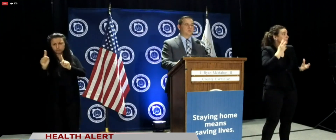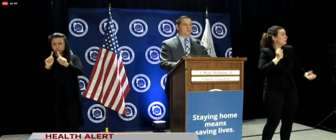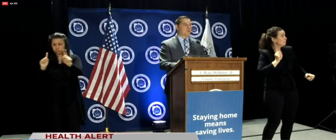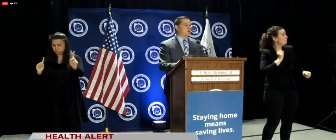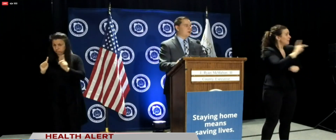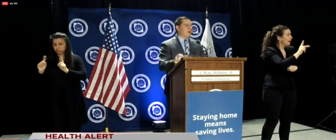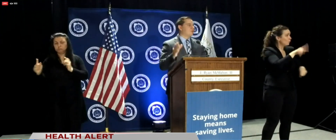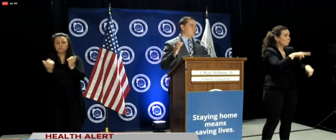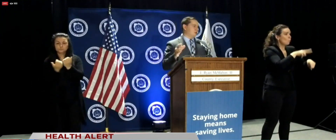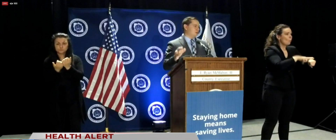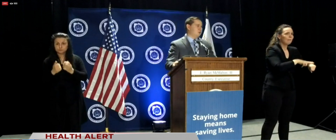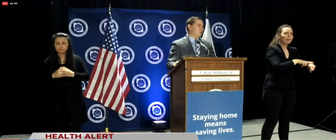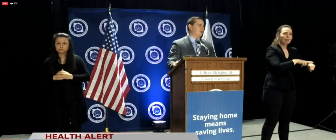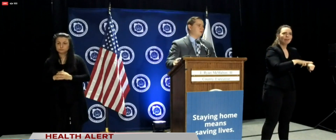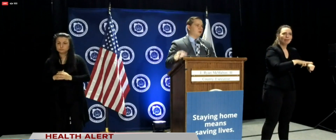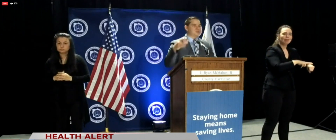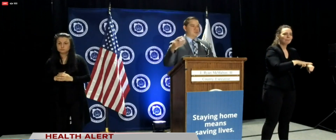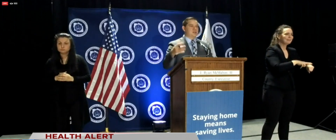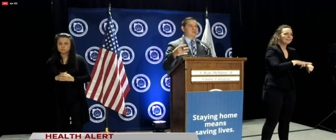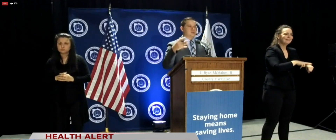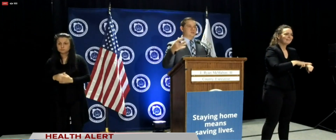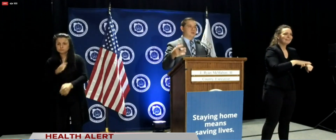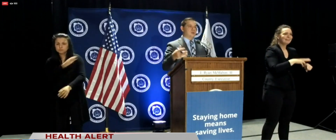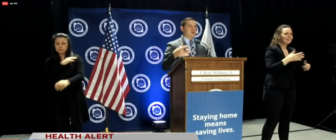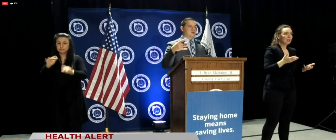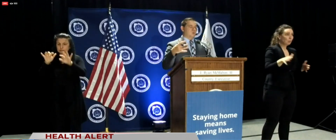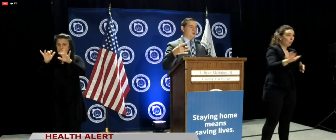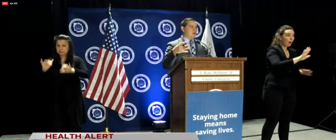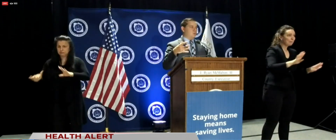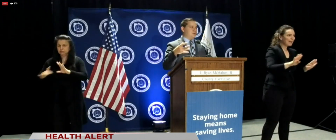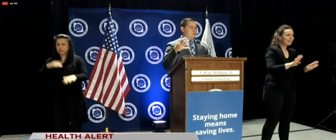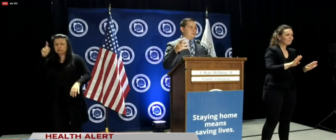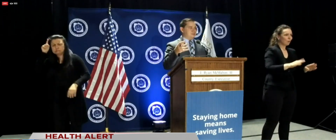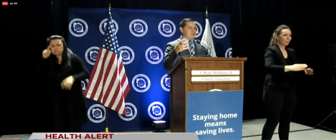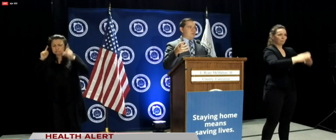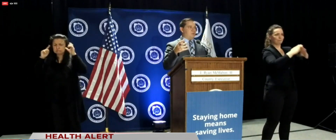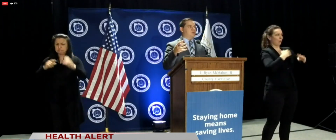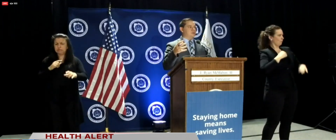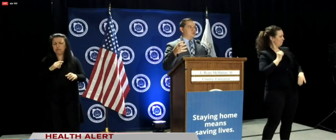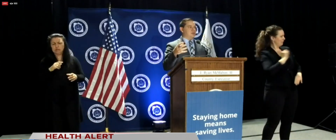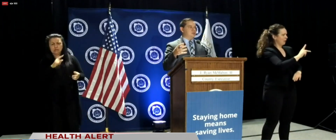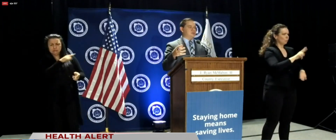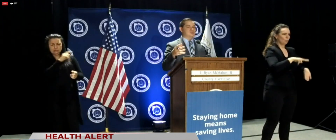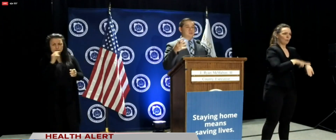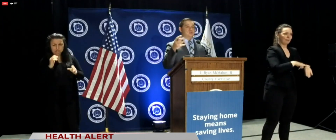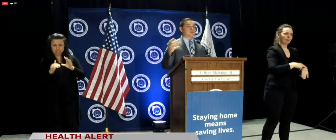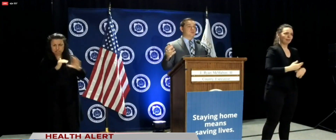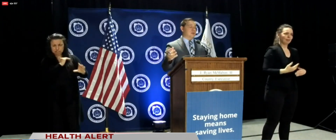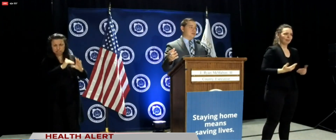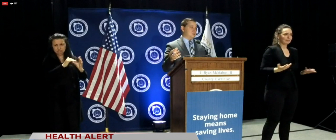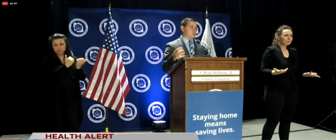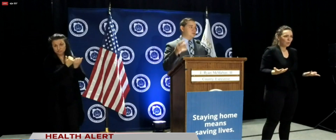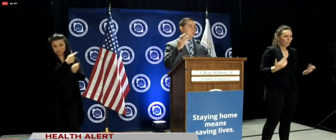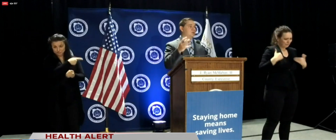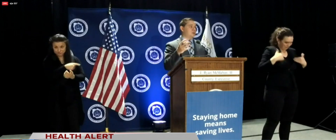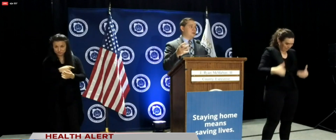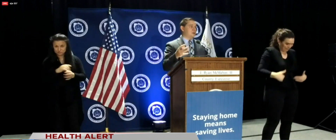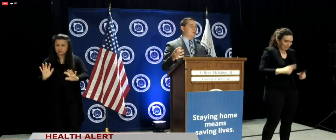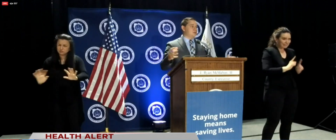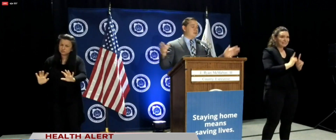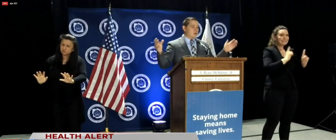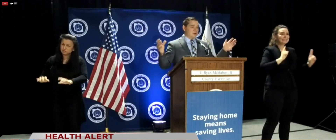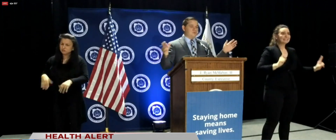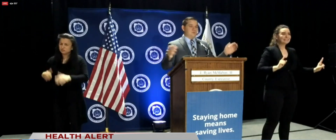get people complaining about everything, about all these changes. The way that we can stop all these changes is to do this one